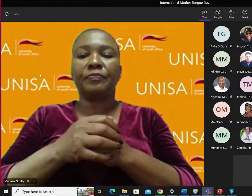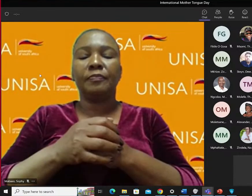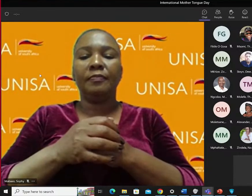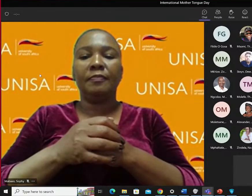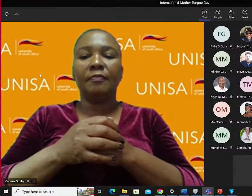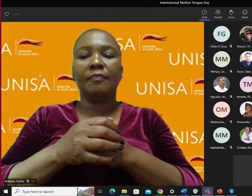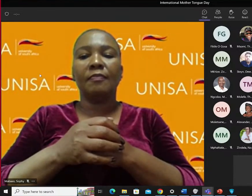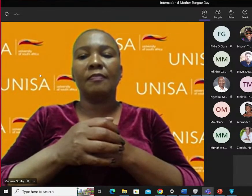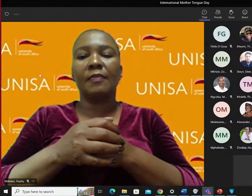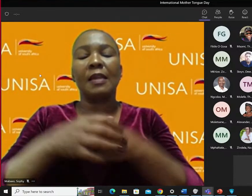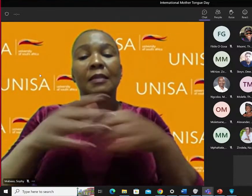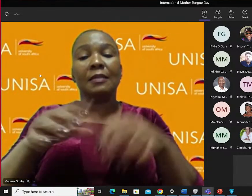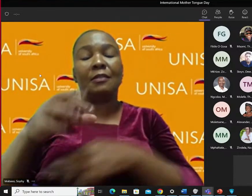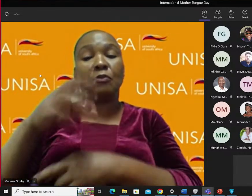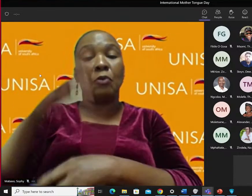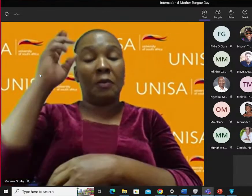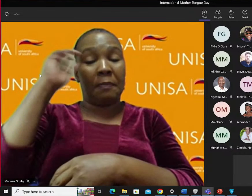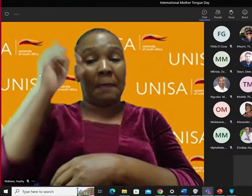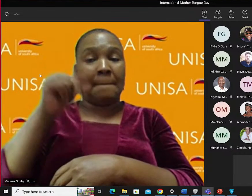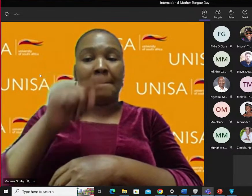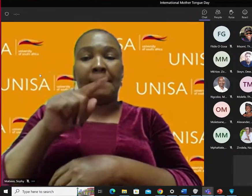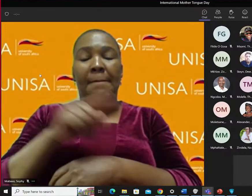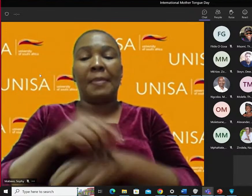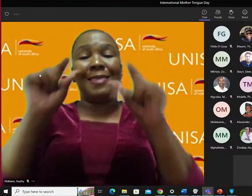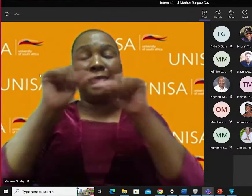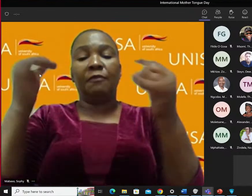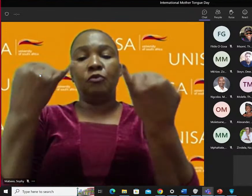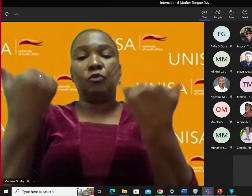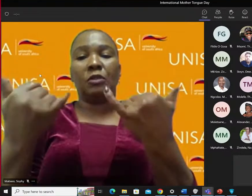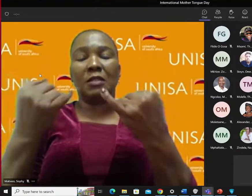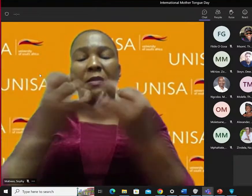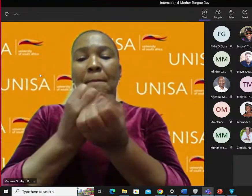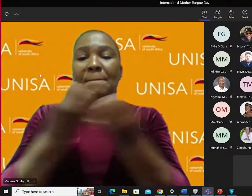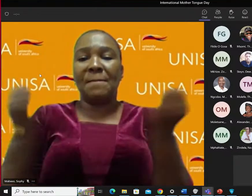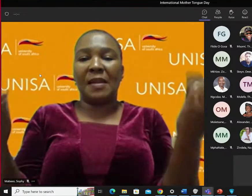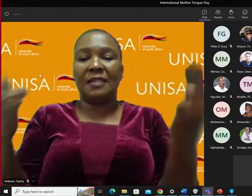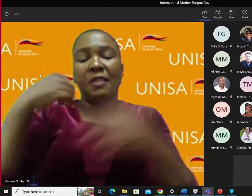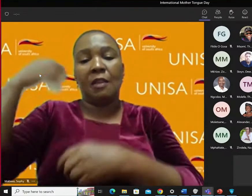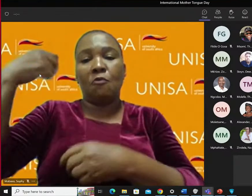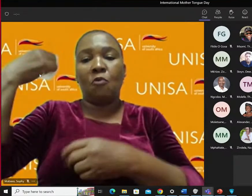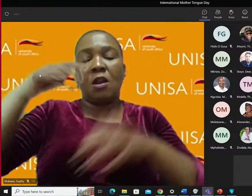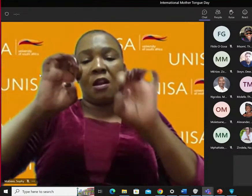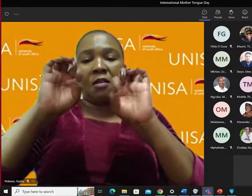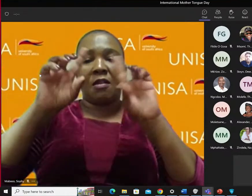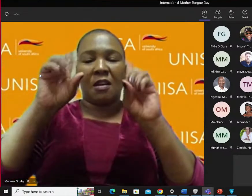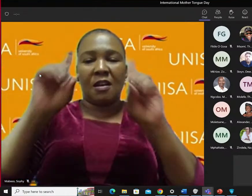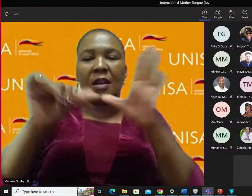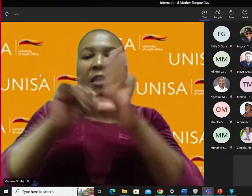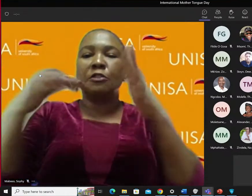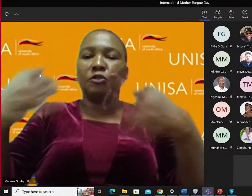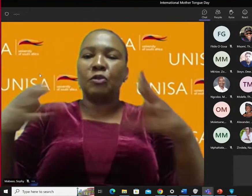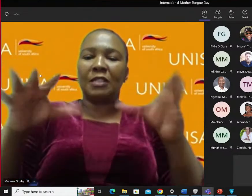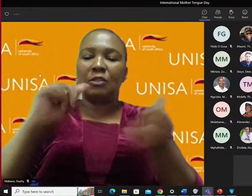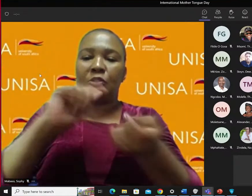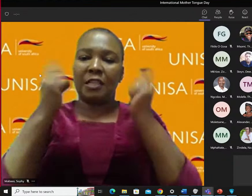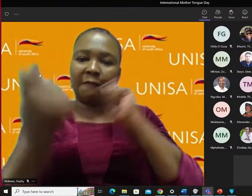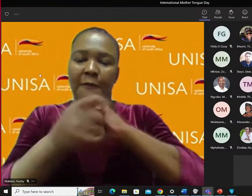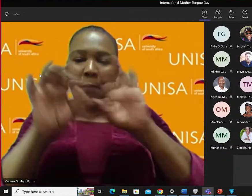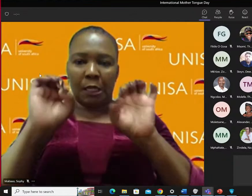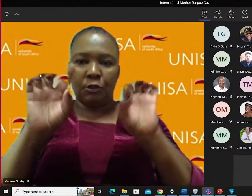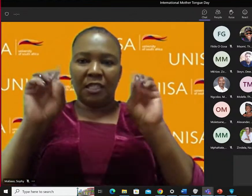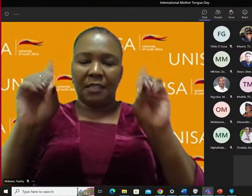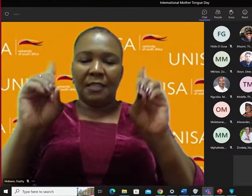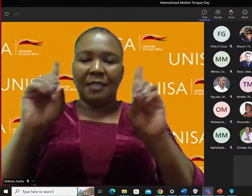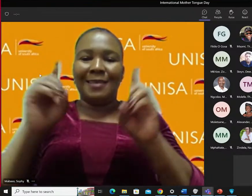Just to remind you, the theme for today is multilingual education, a necessity to transform education in